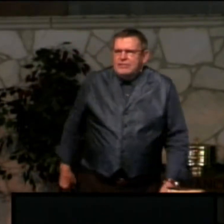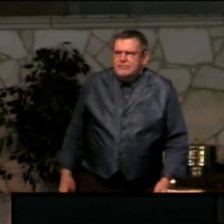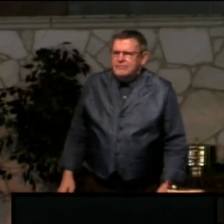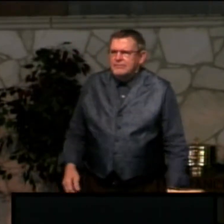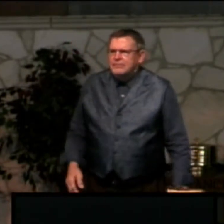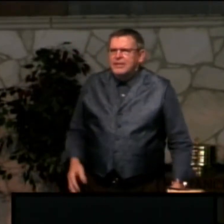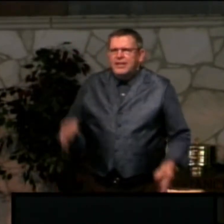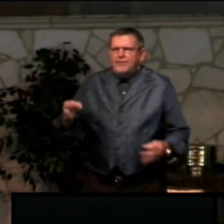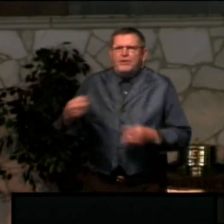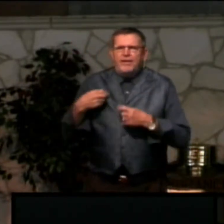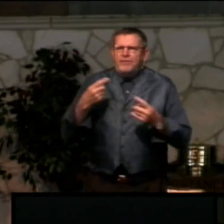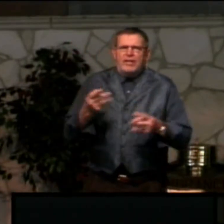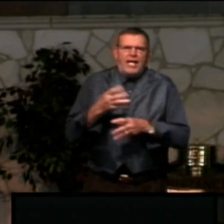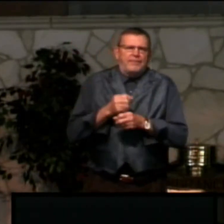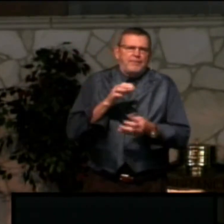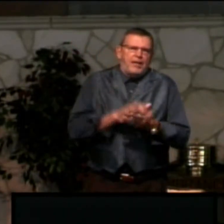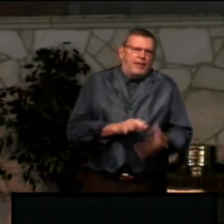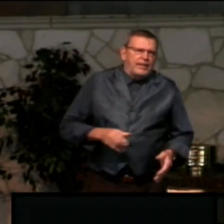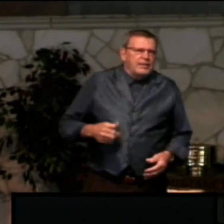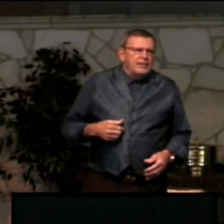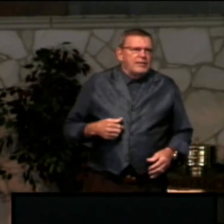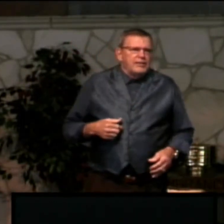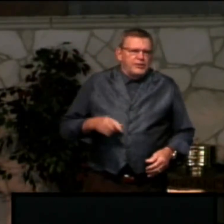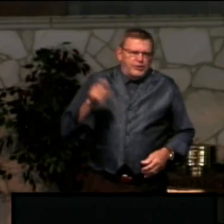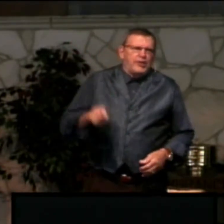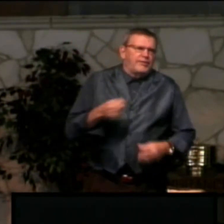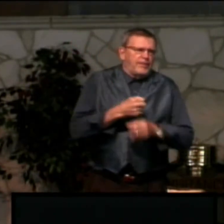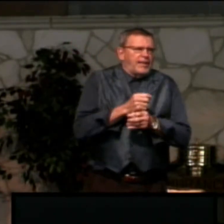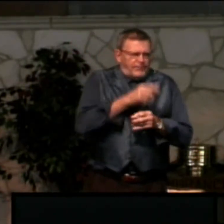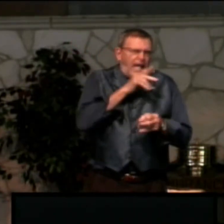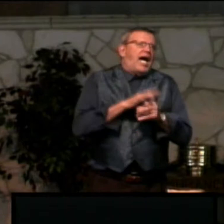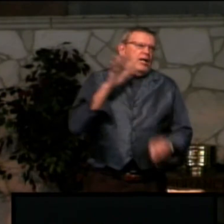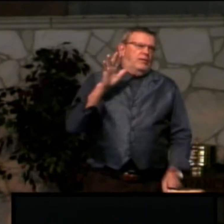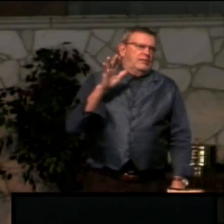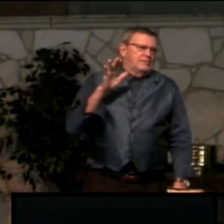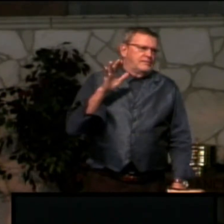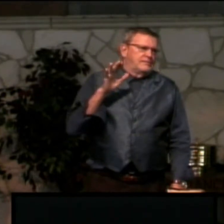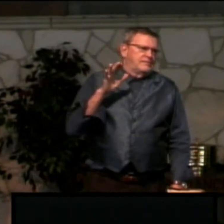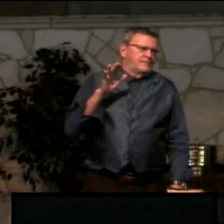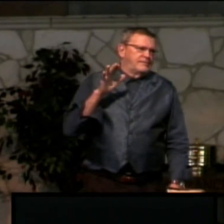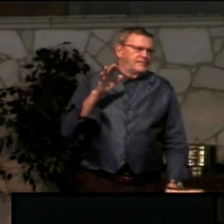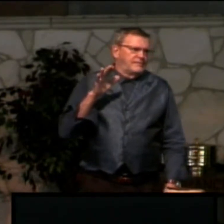vows. If you've ever gotten married, you should have made a vow